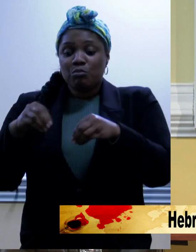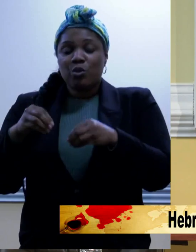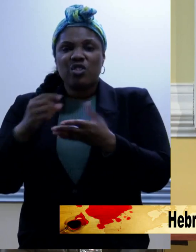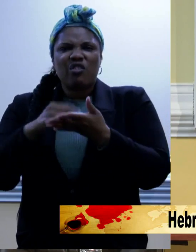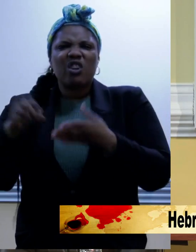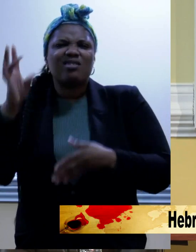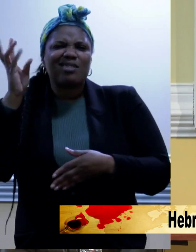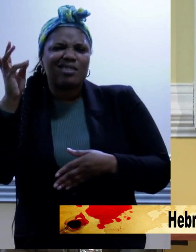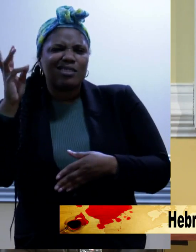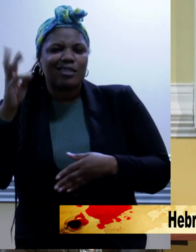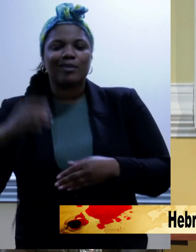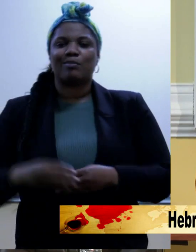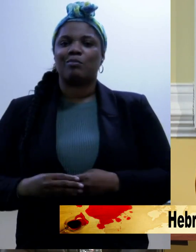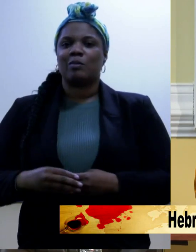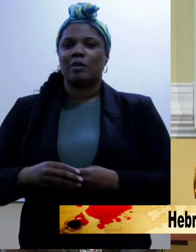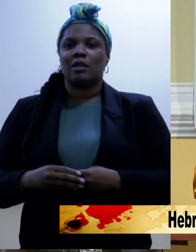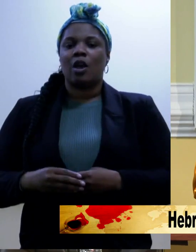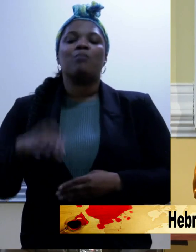16.